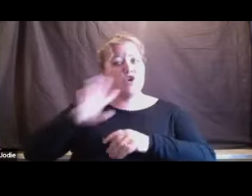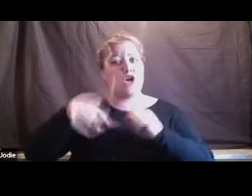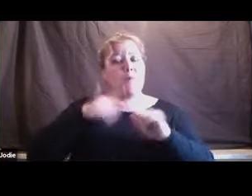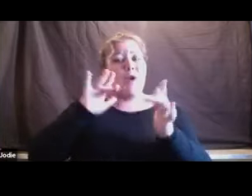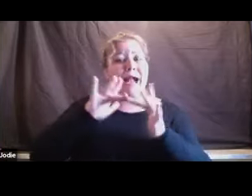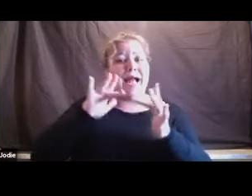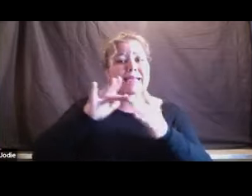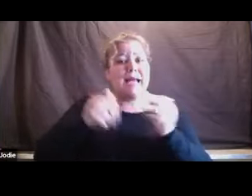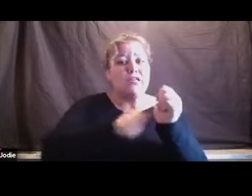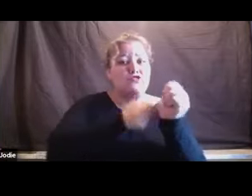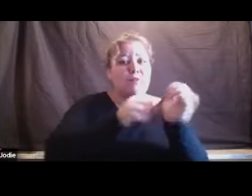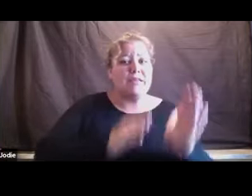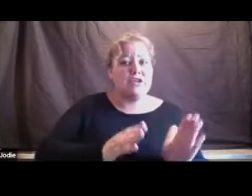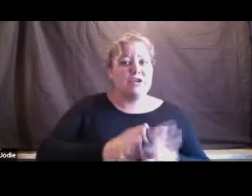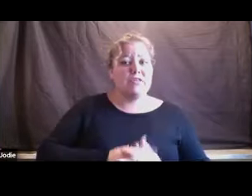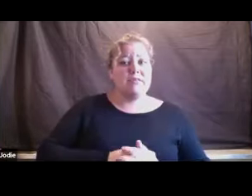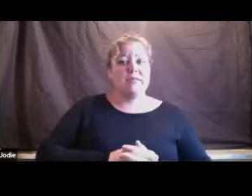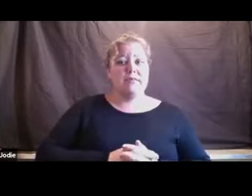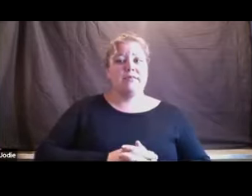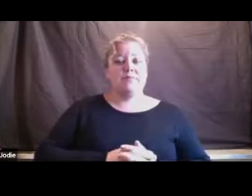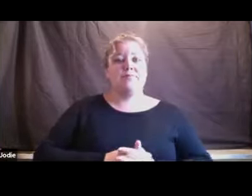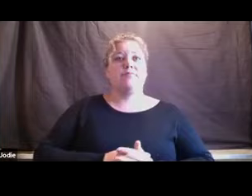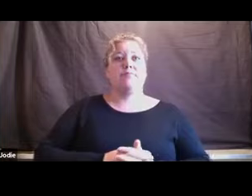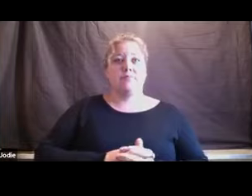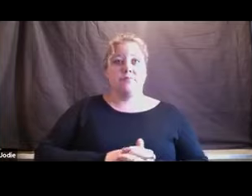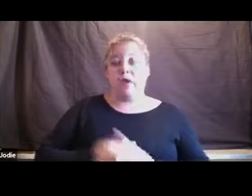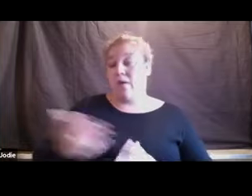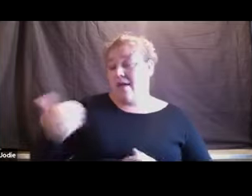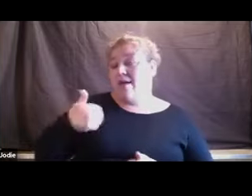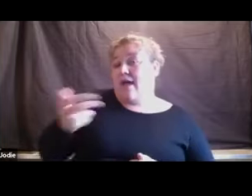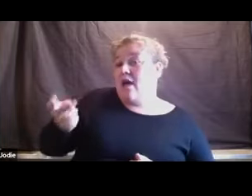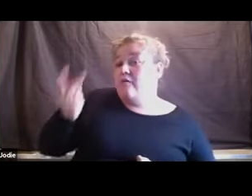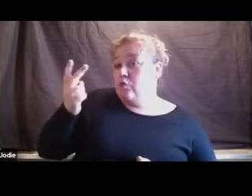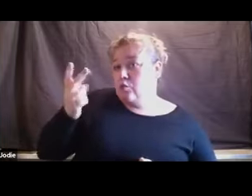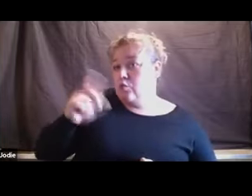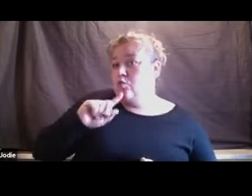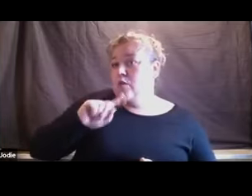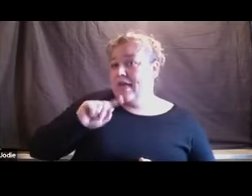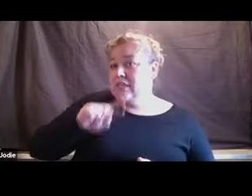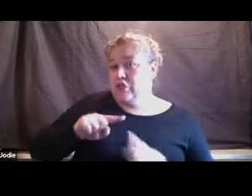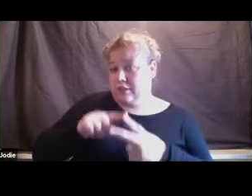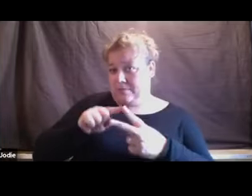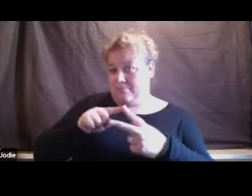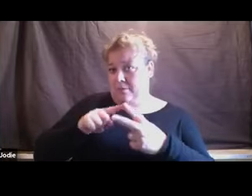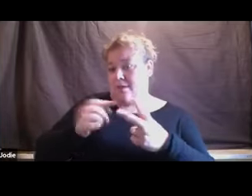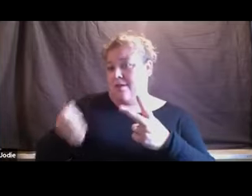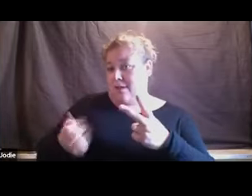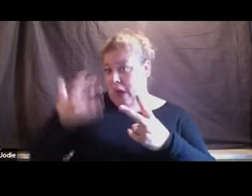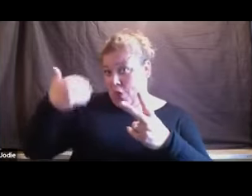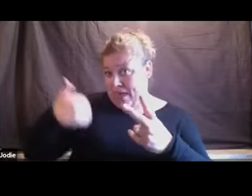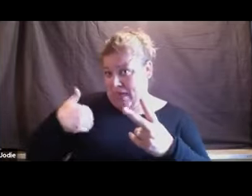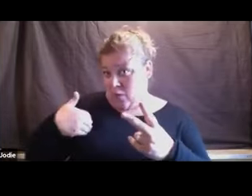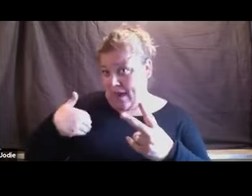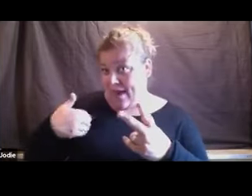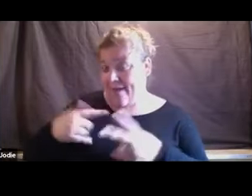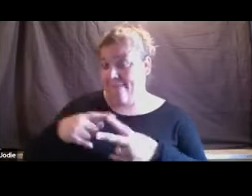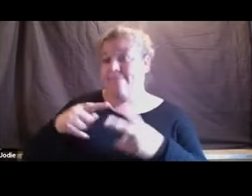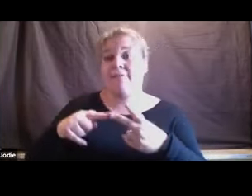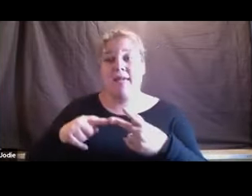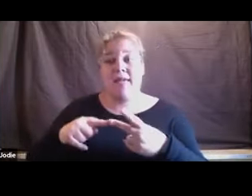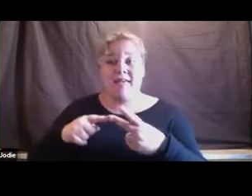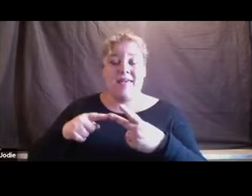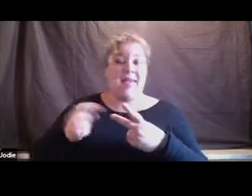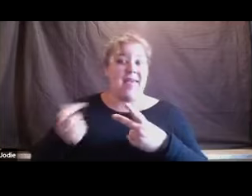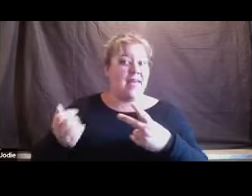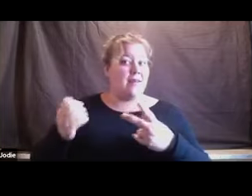that? Sure. So there's 2 answers. First of all, how many do we have right now, and how many are we hoping